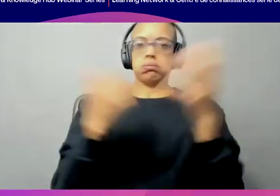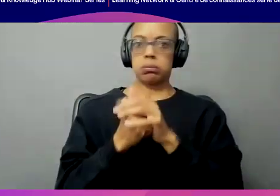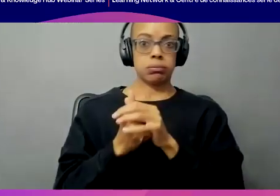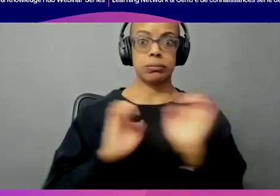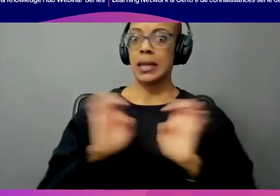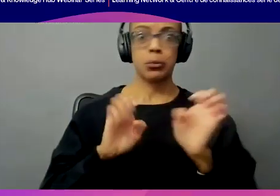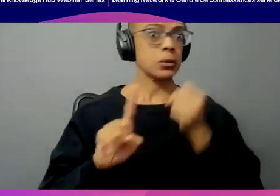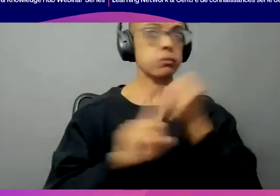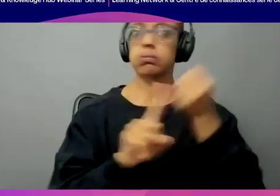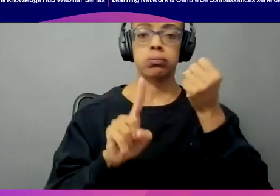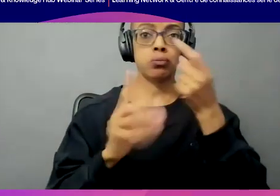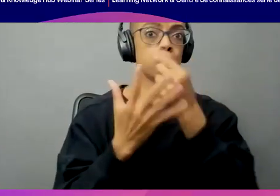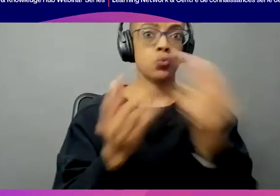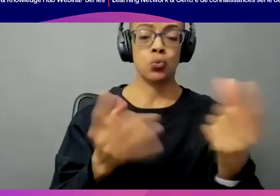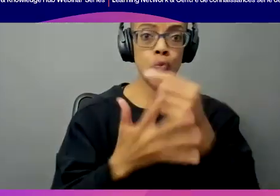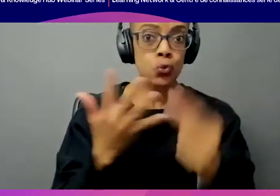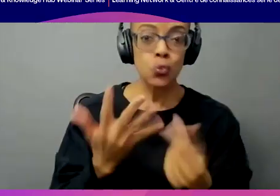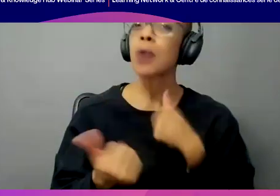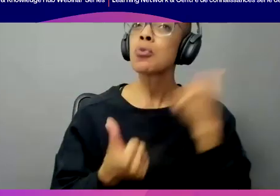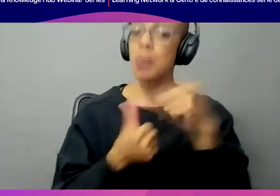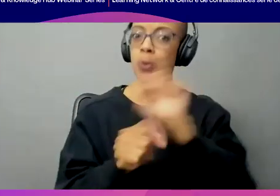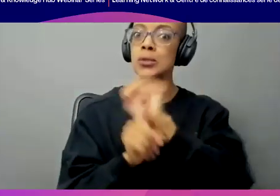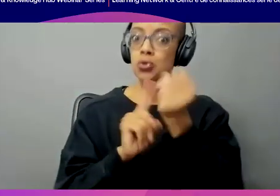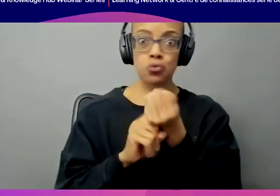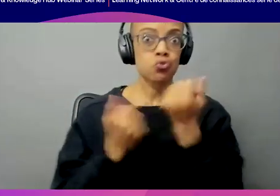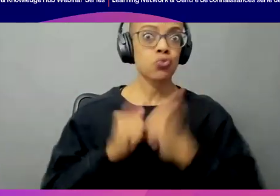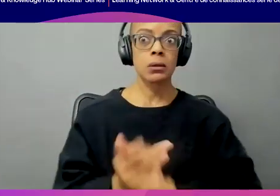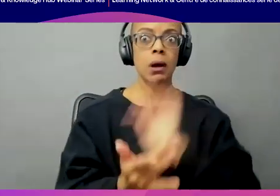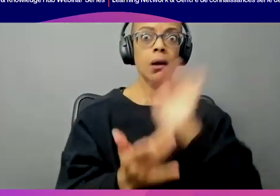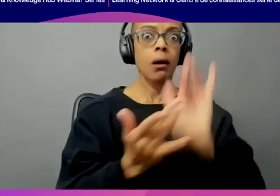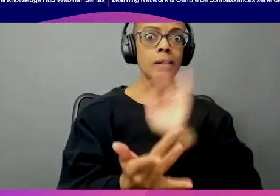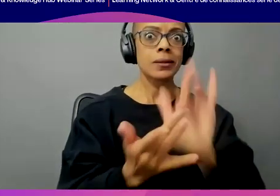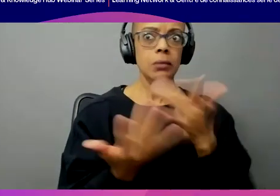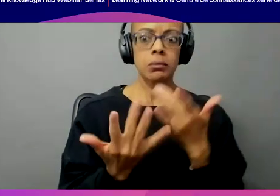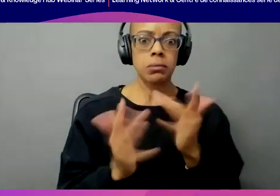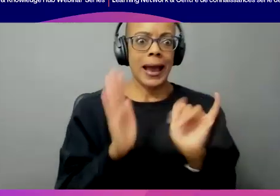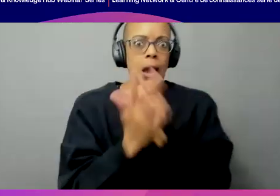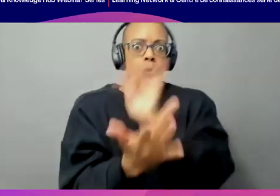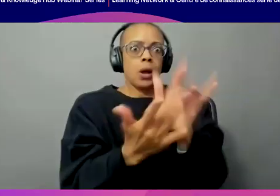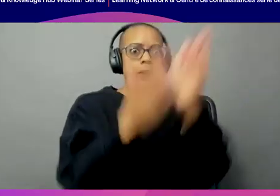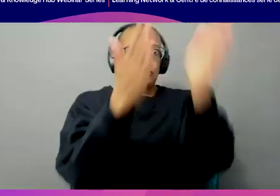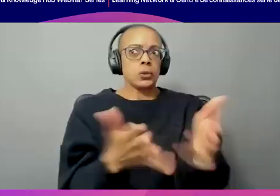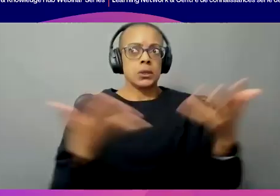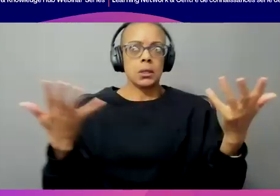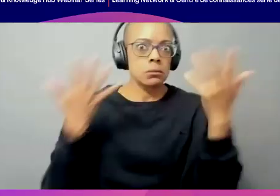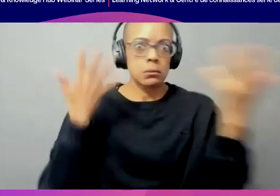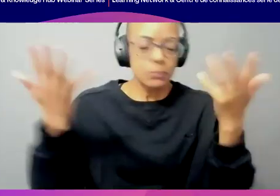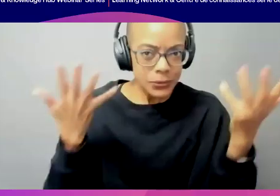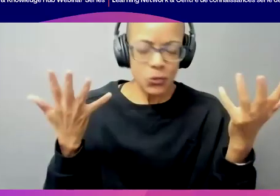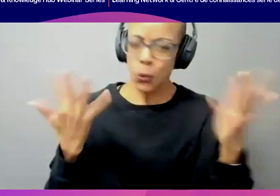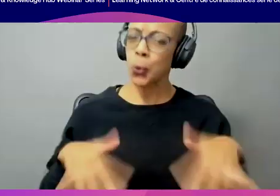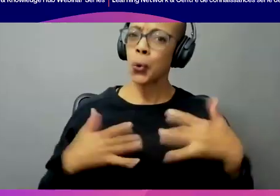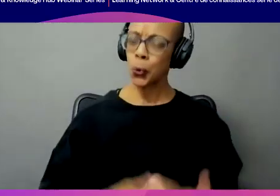I remember one situation where we're trying to figure out how to reach someone. We don't know how to reach them. So it's really resonating with me.